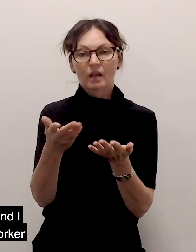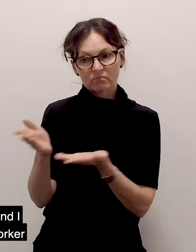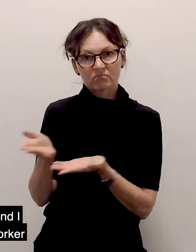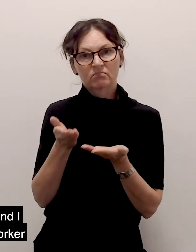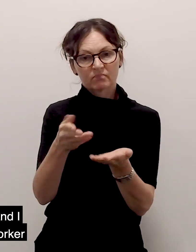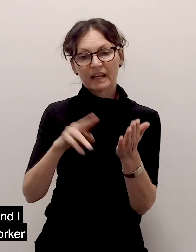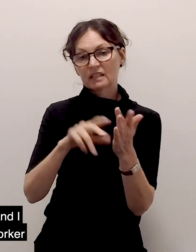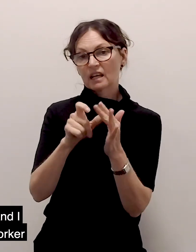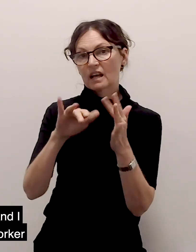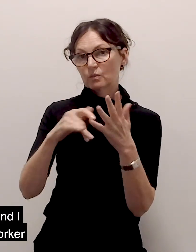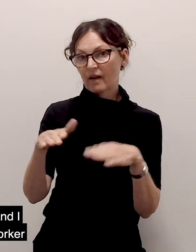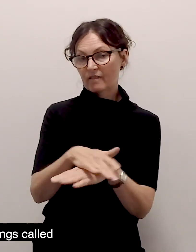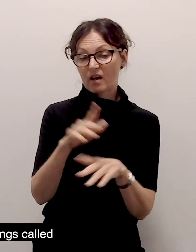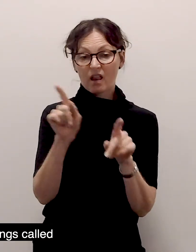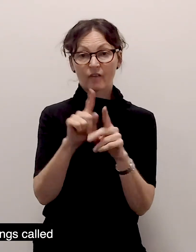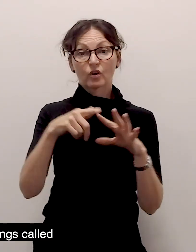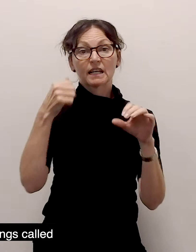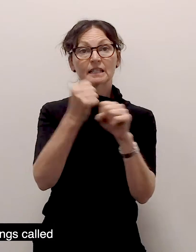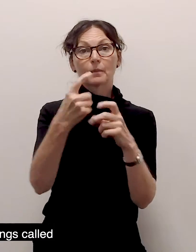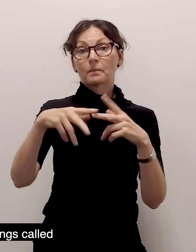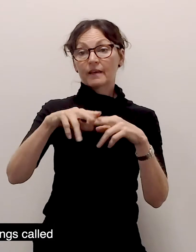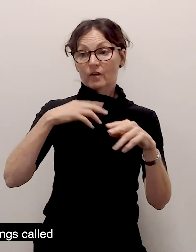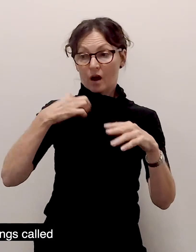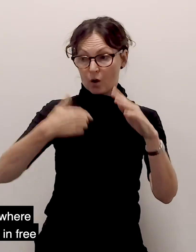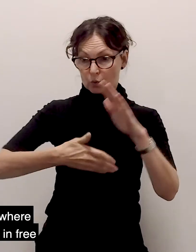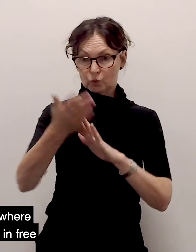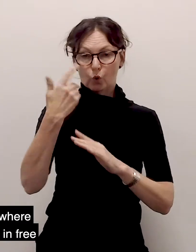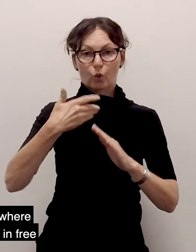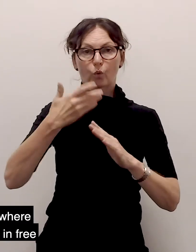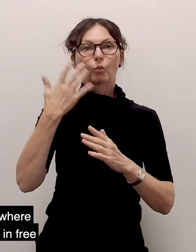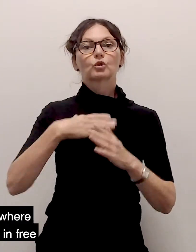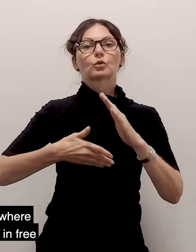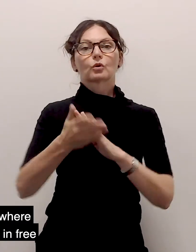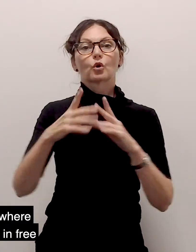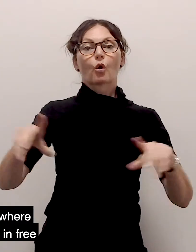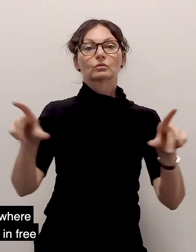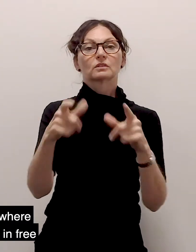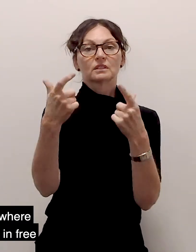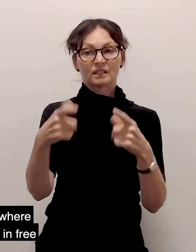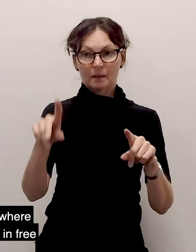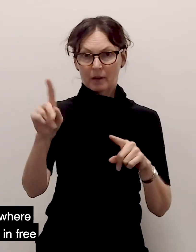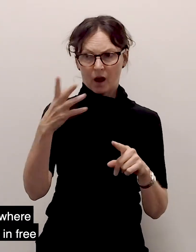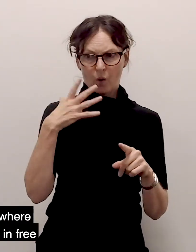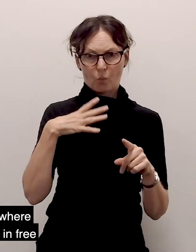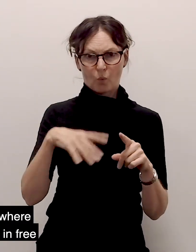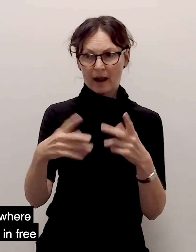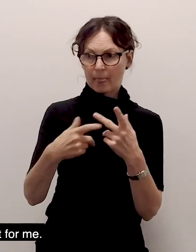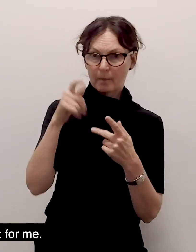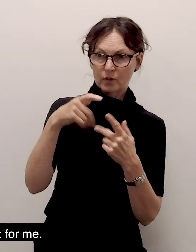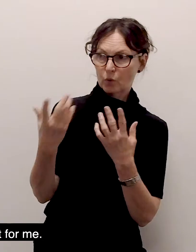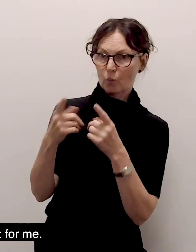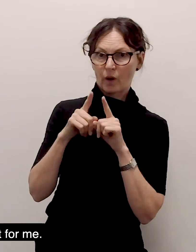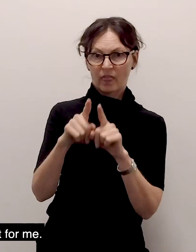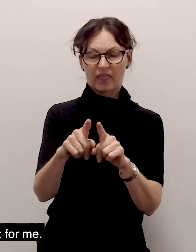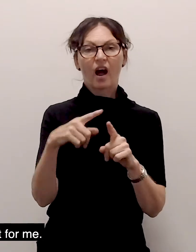to a concert and I want a support worker to take me, there's a thing called a companion card where the companion gets in free and I